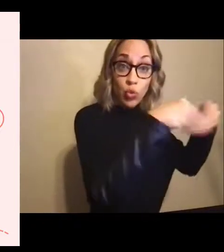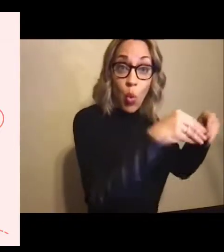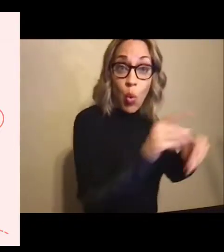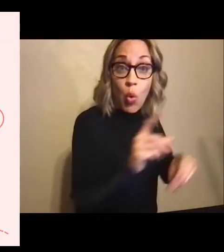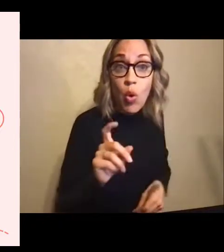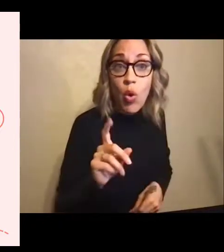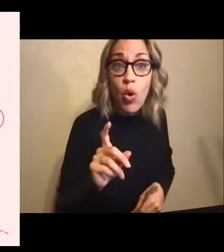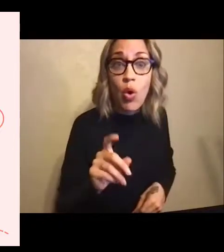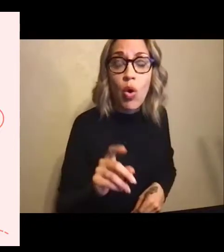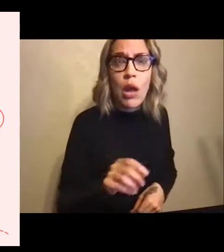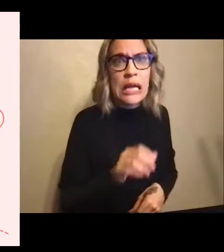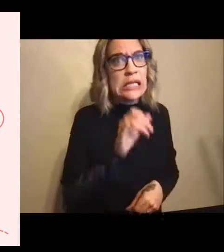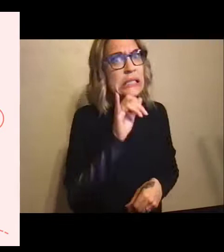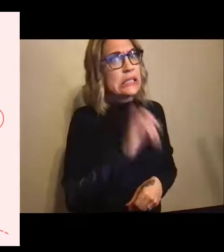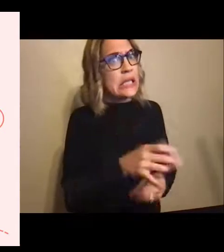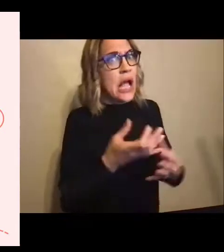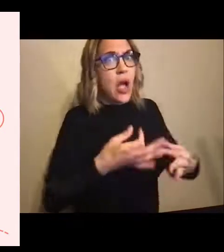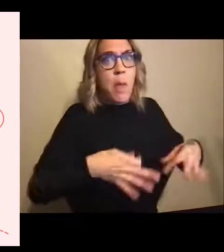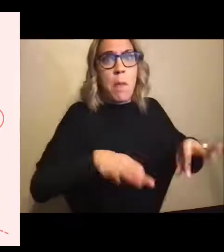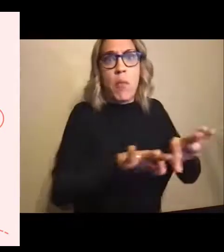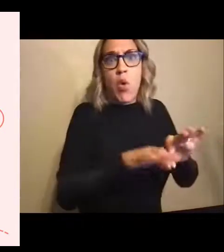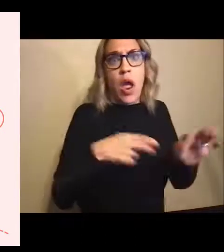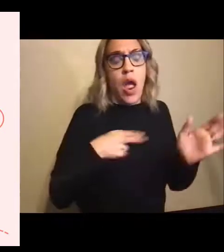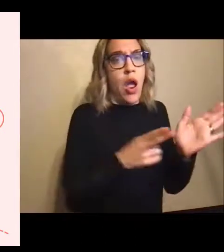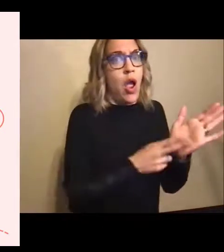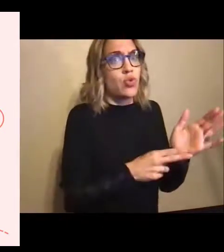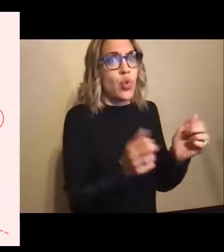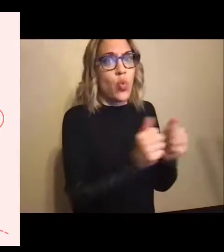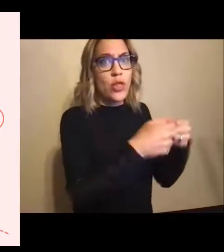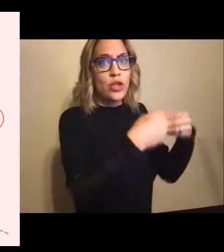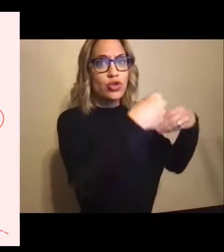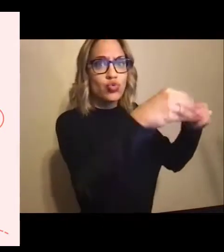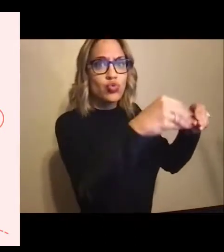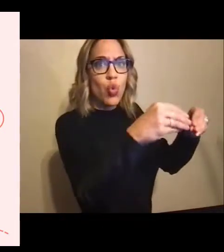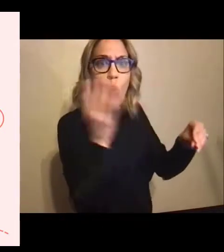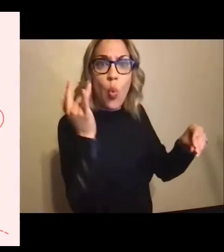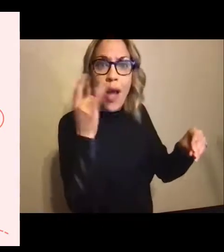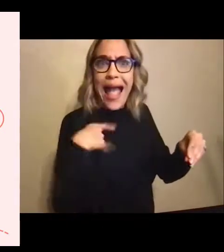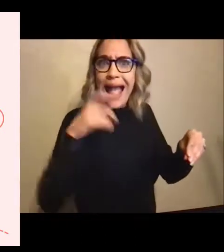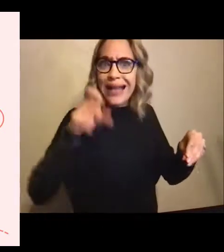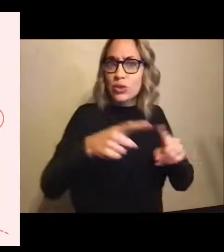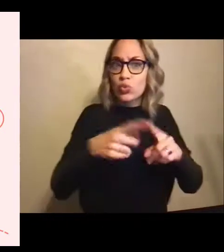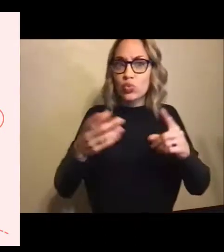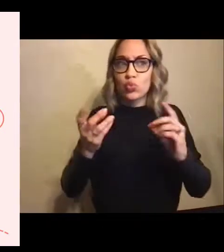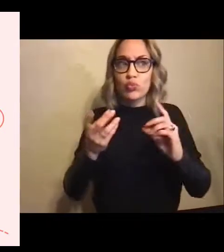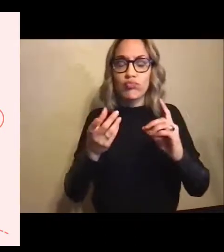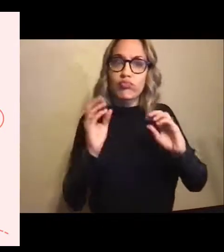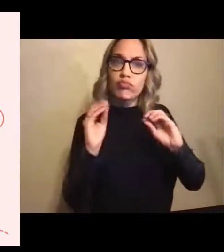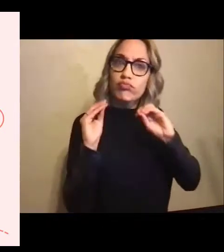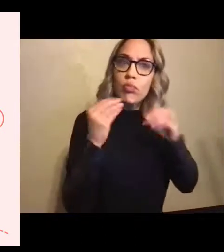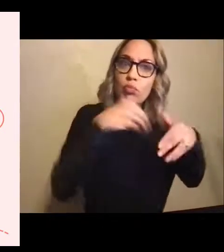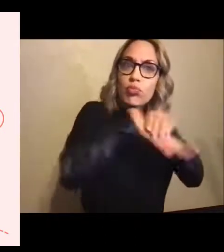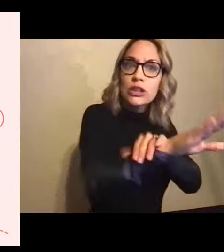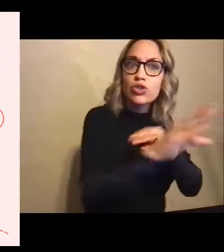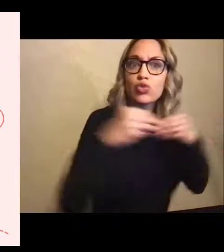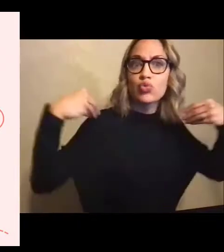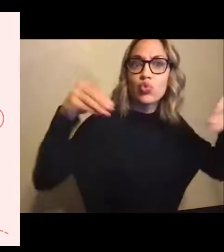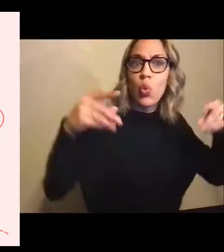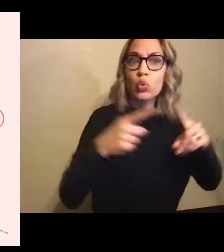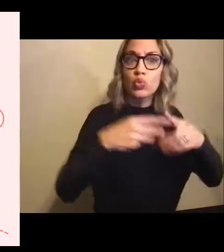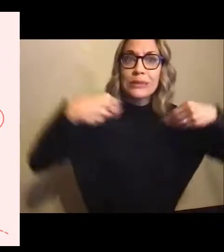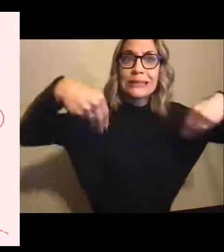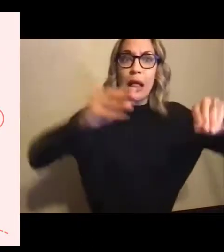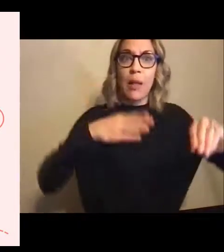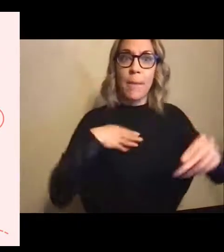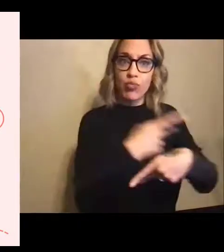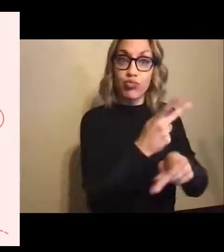analysis, to contract with specific stores and vendors. That's going to be crucial because you're going